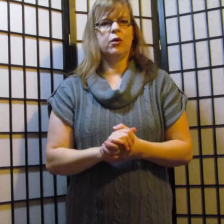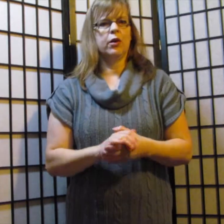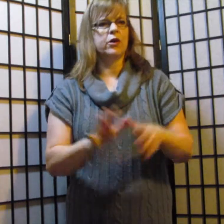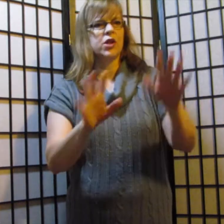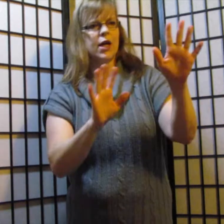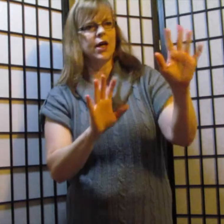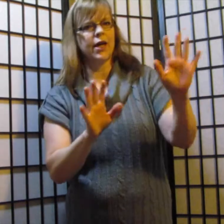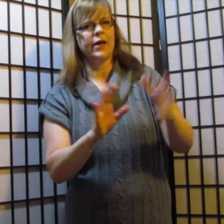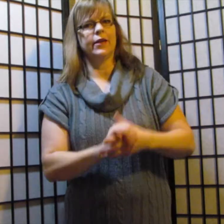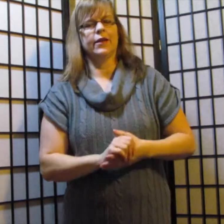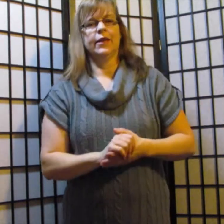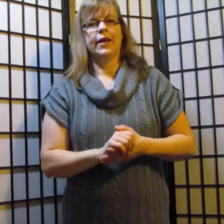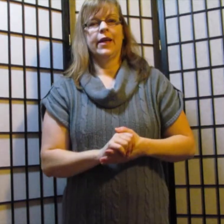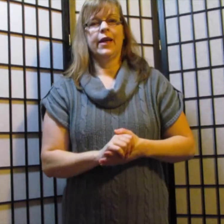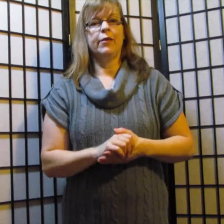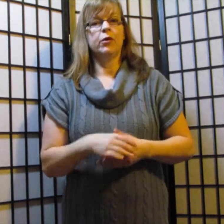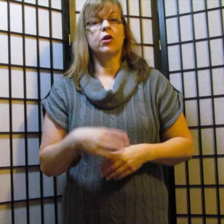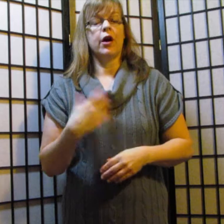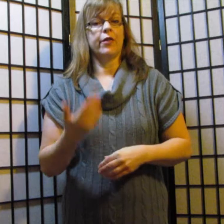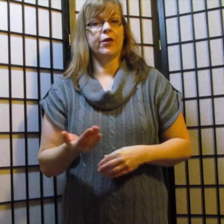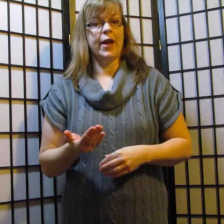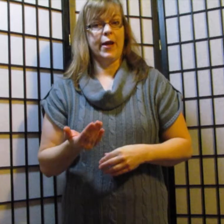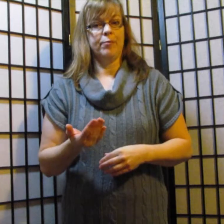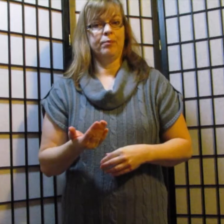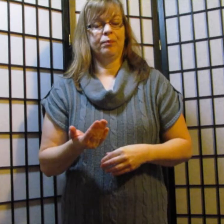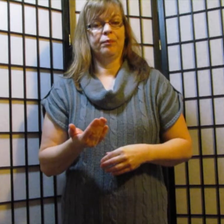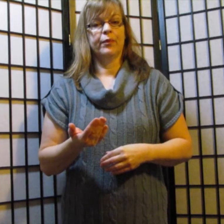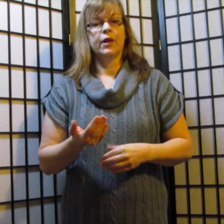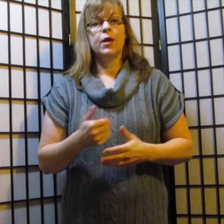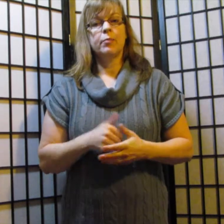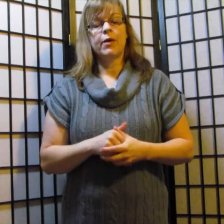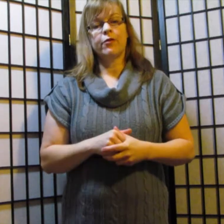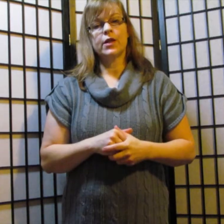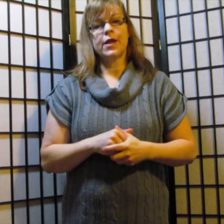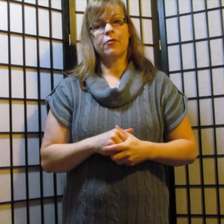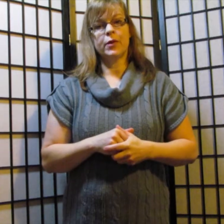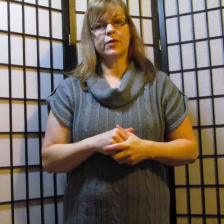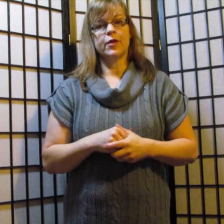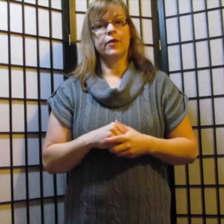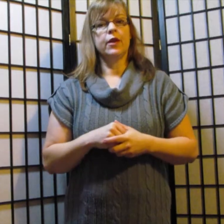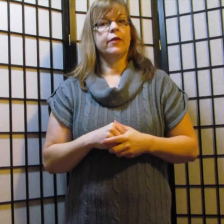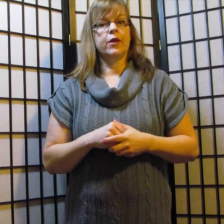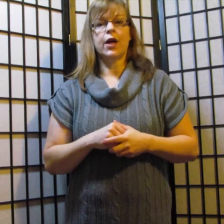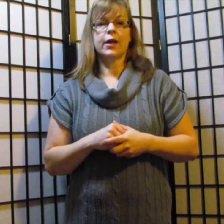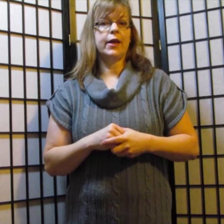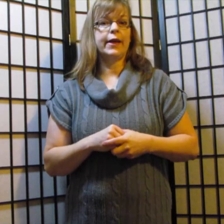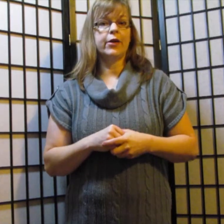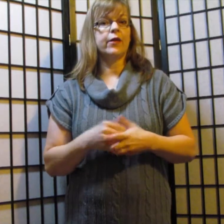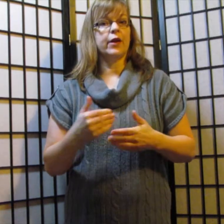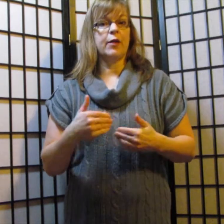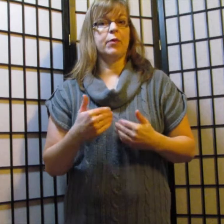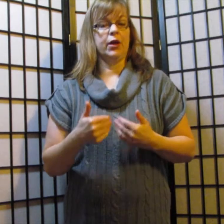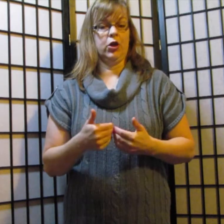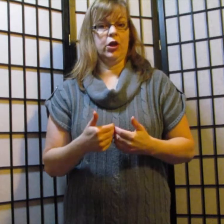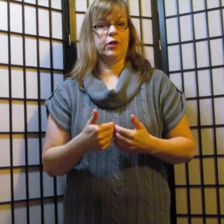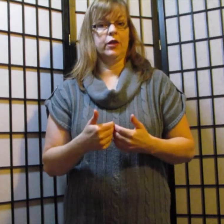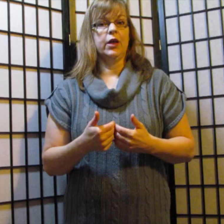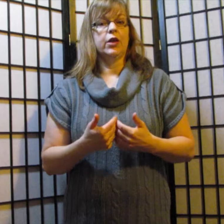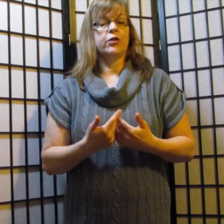or John, and we'll call their name. But for a deaf person, they're not going to hear their name being called. So